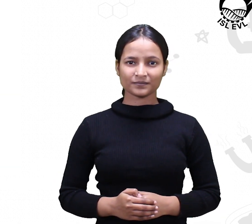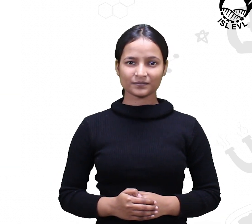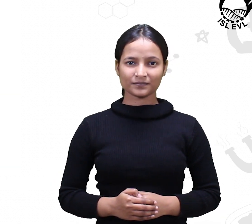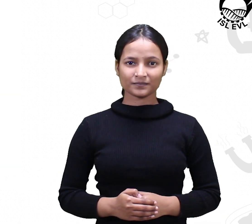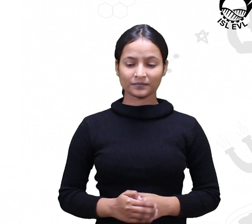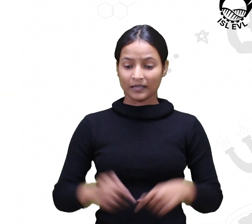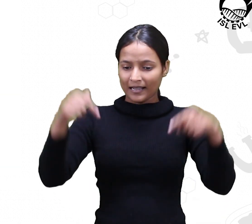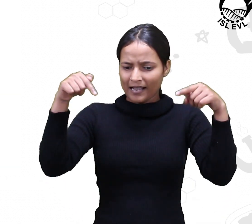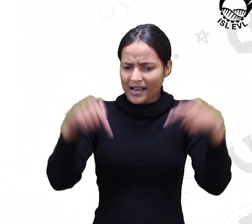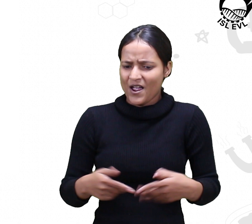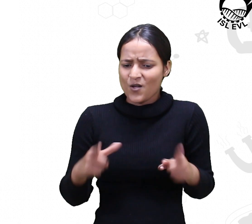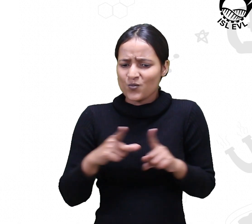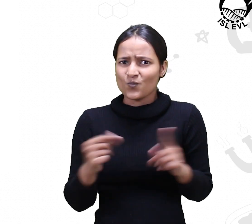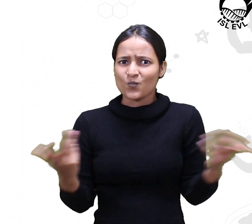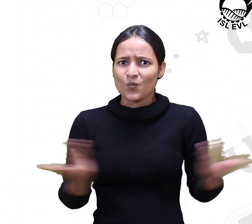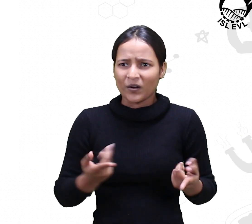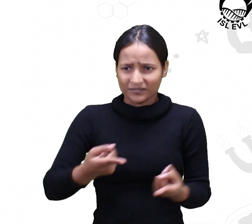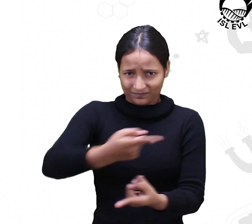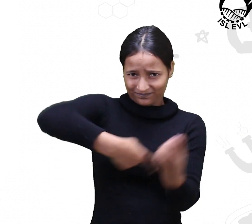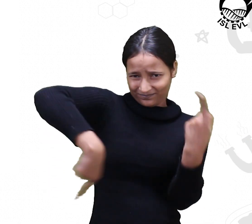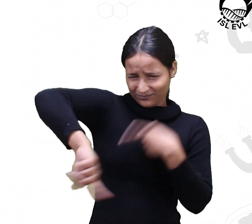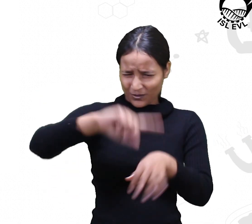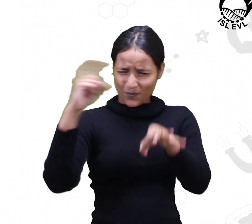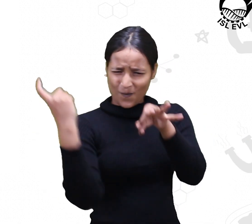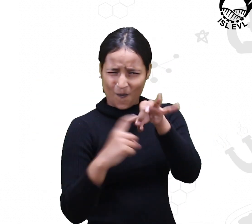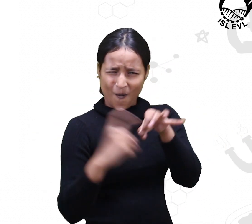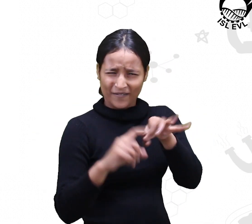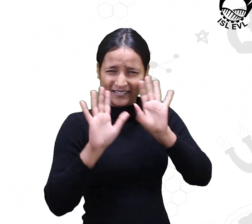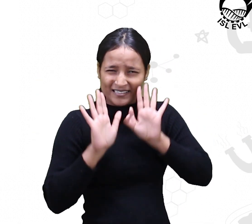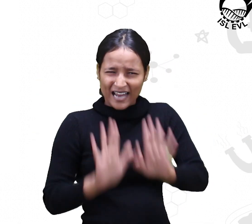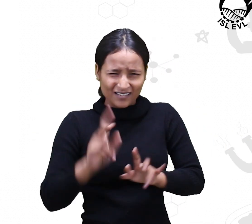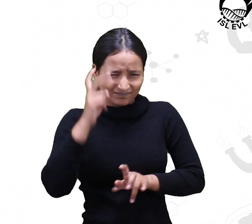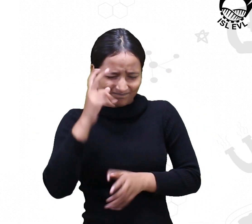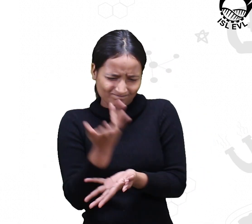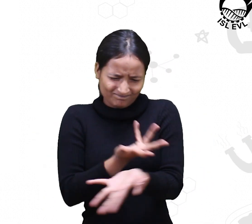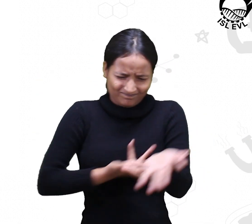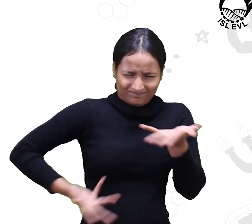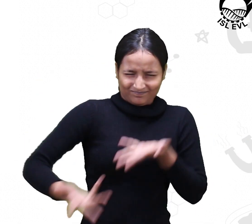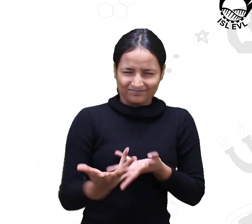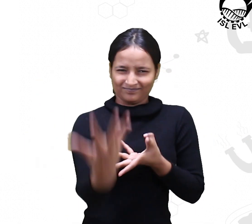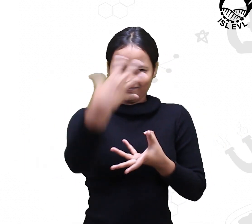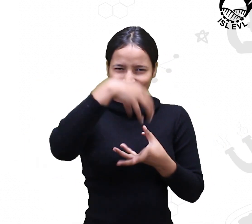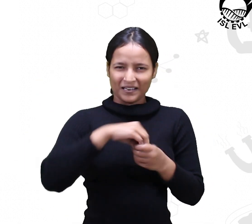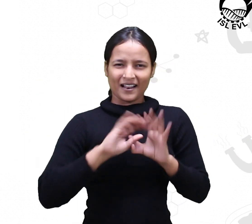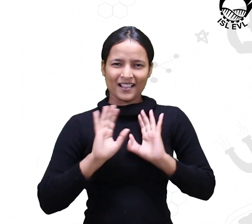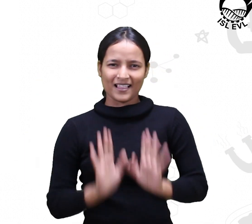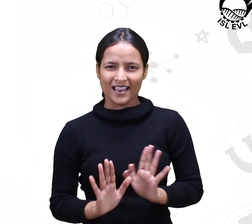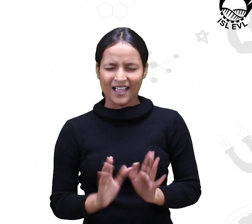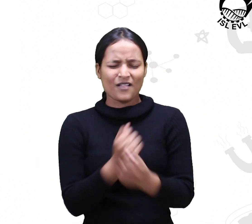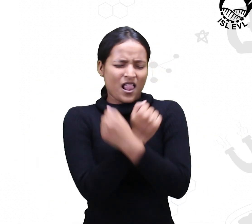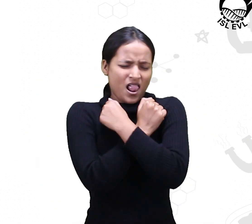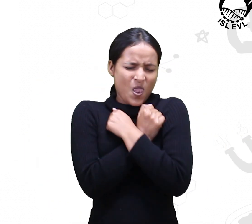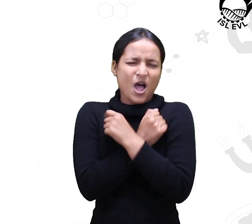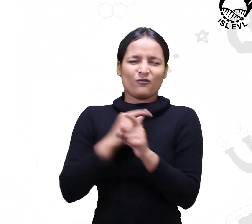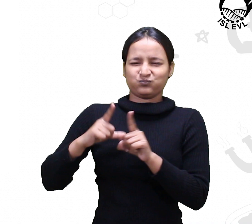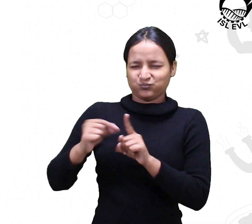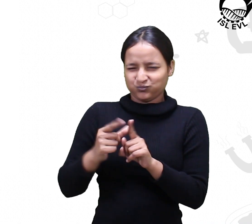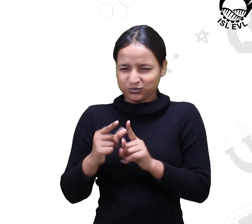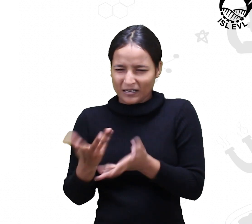At India Asks Why, we love to chase our curious science questions. This season, listeners from